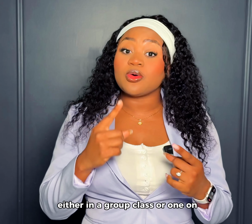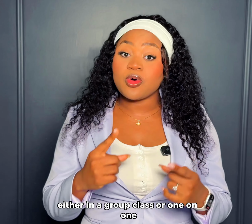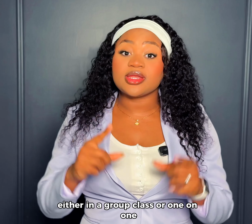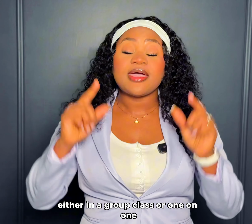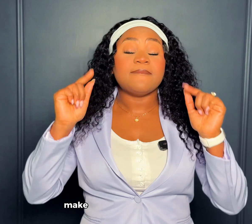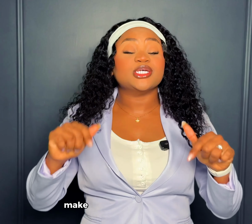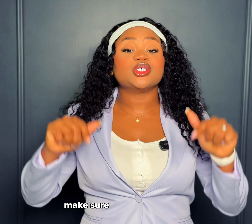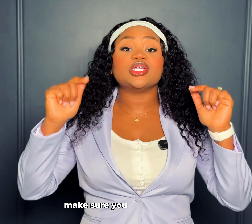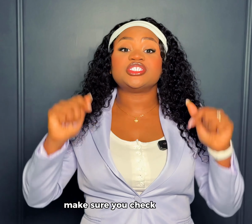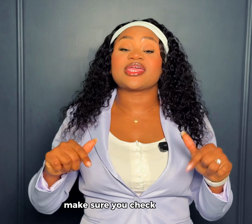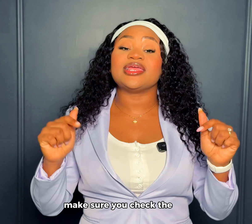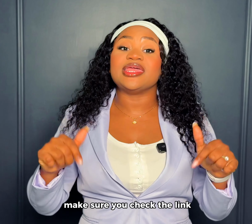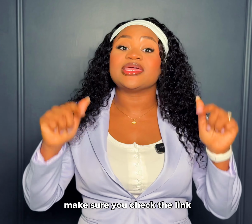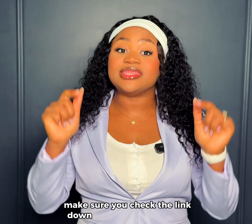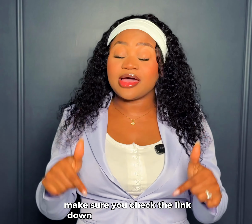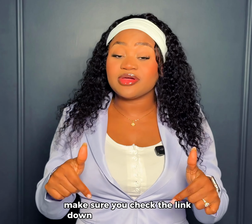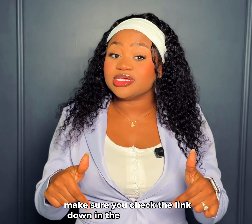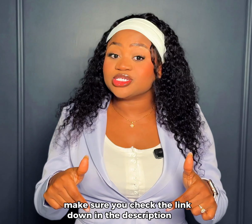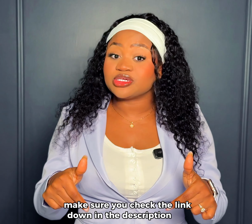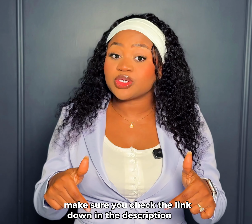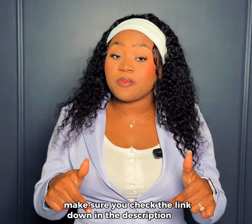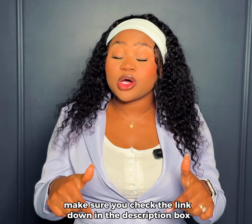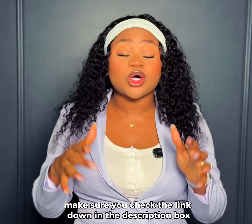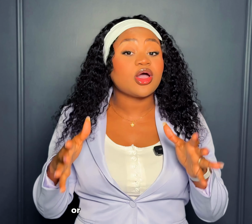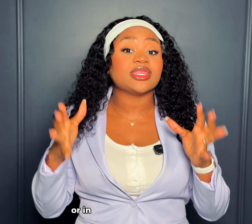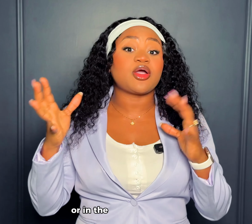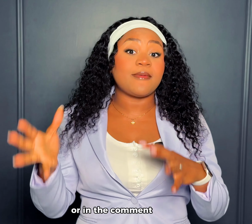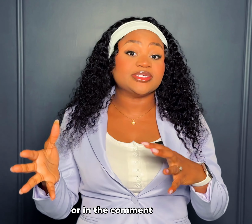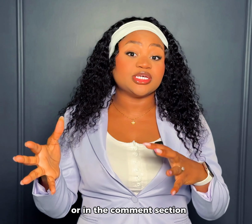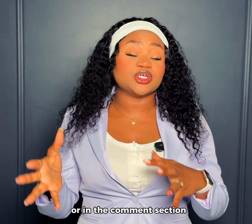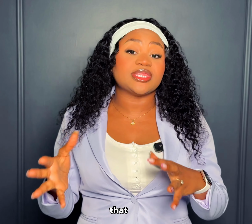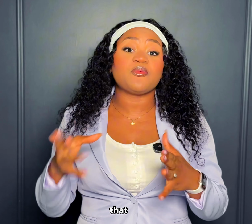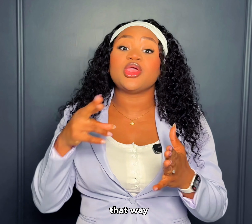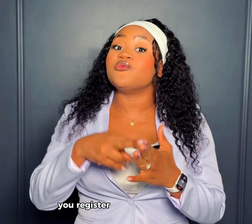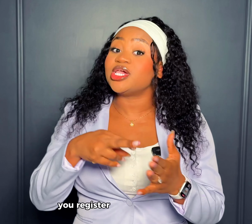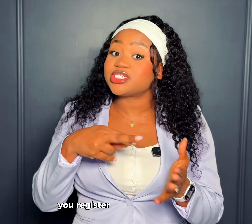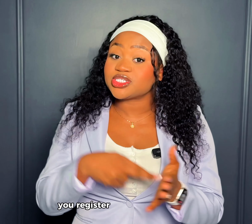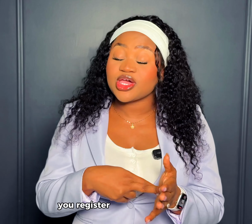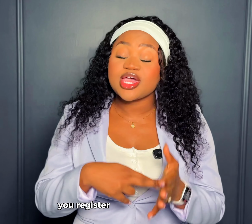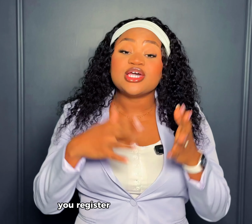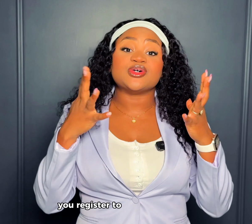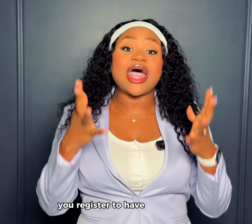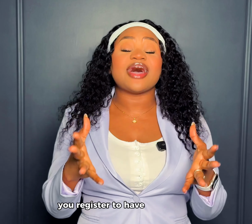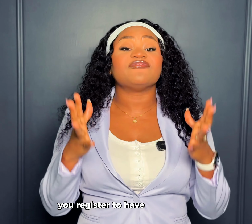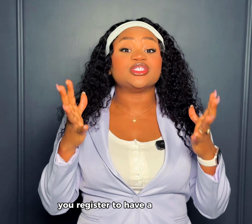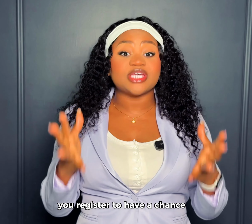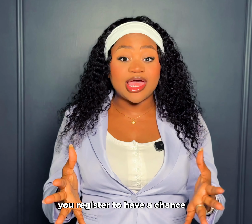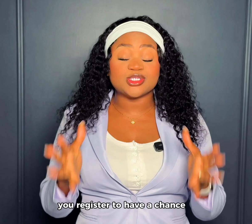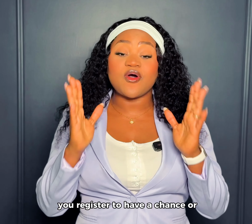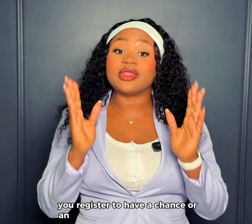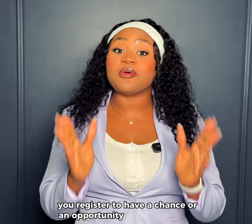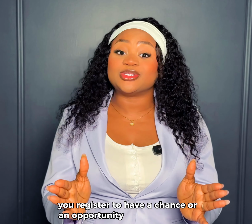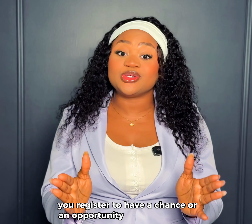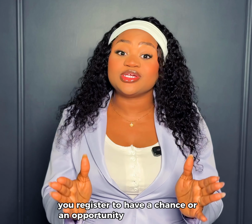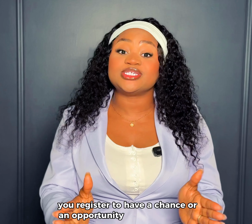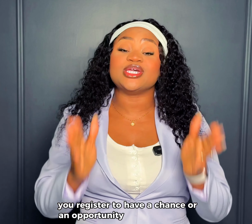one-on-one, make sure you check the link down in the description box or in the comment section. That way you register to have a chance or an opportunity